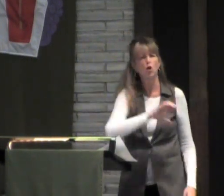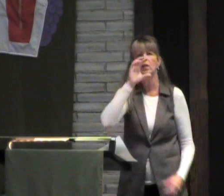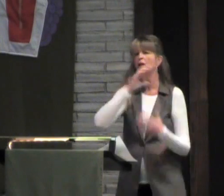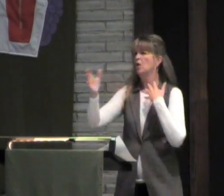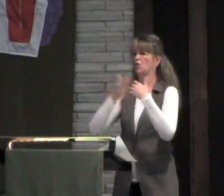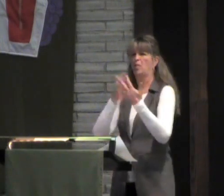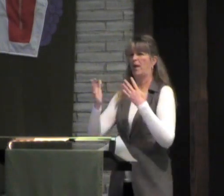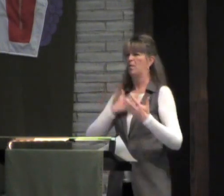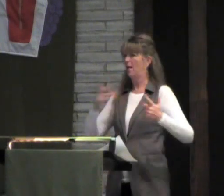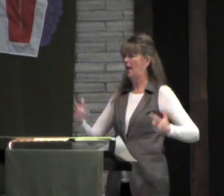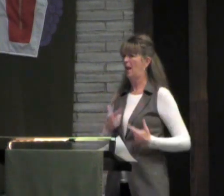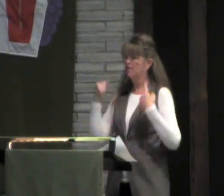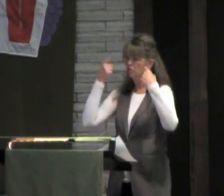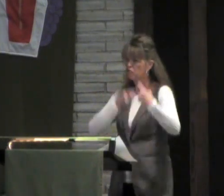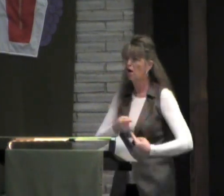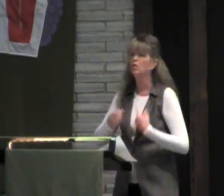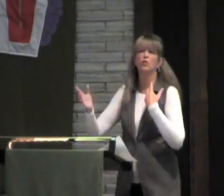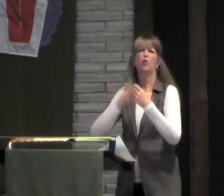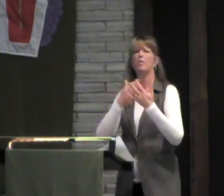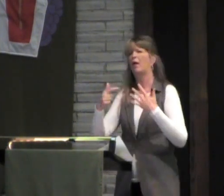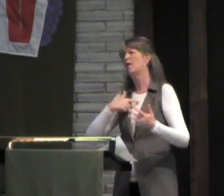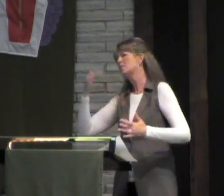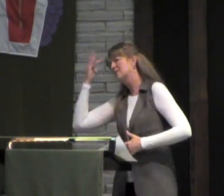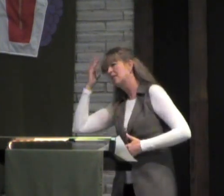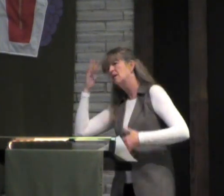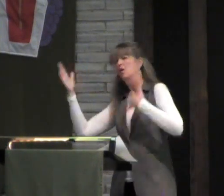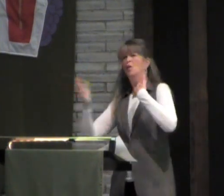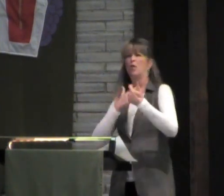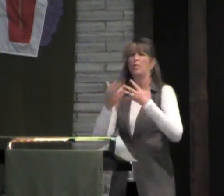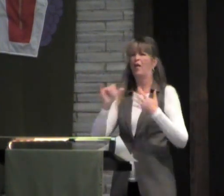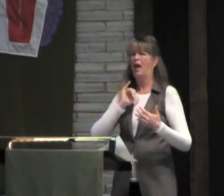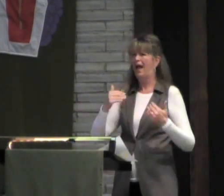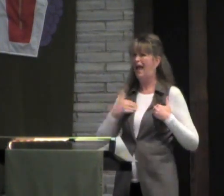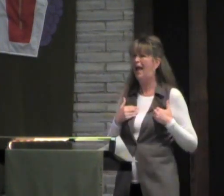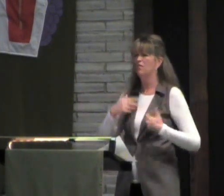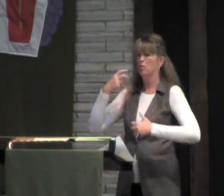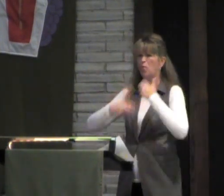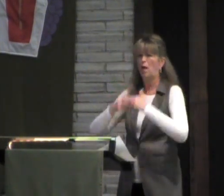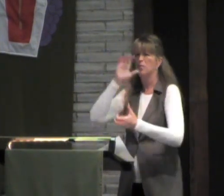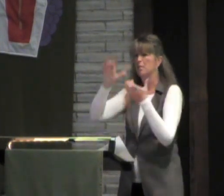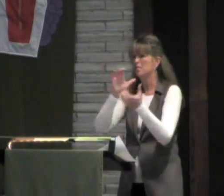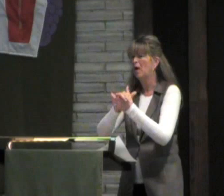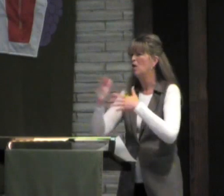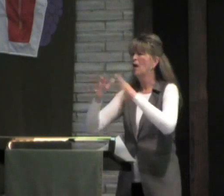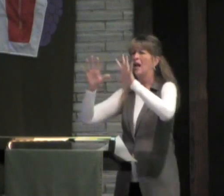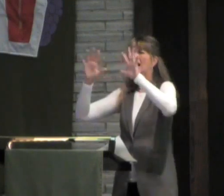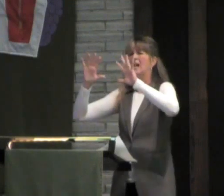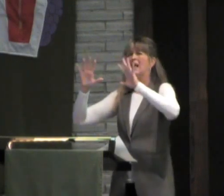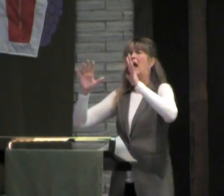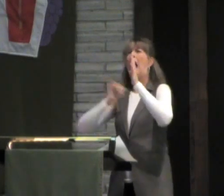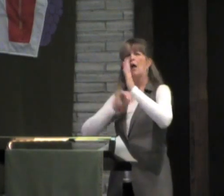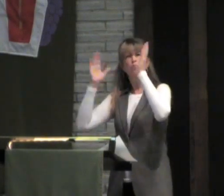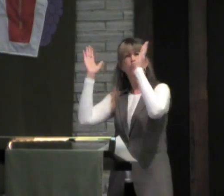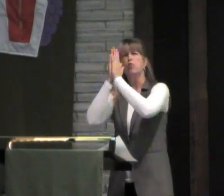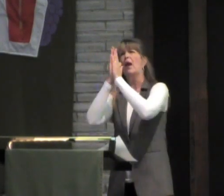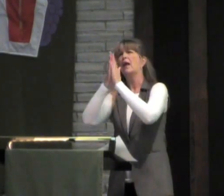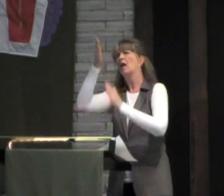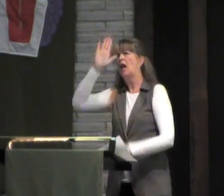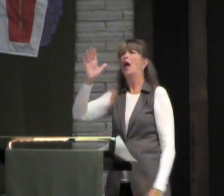blessings constantly in everything you do. Doesn't matter if I have struggles, or I'm sick, or if I have problems in my marriage. I